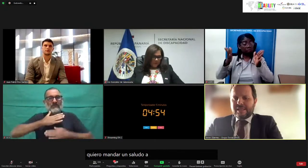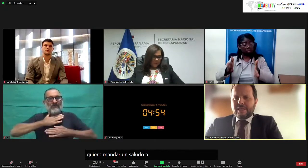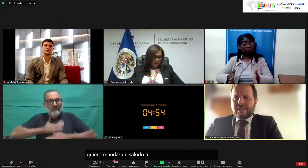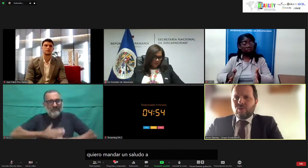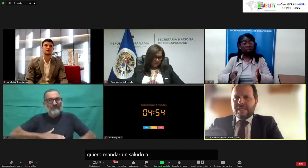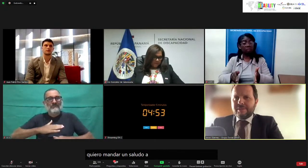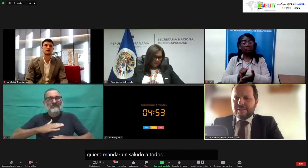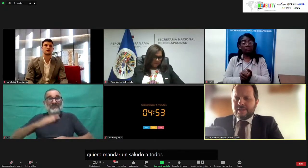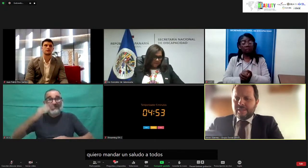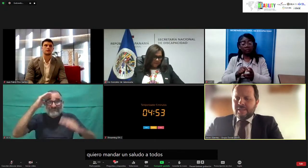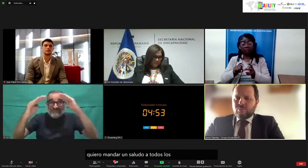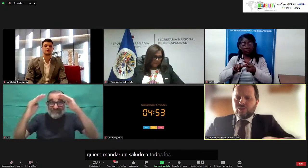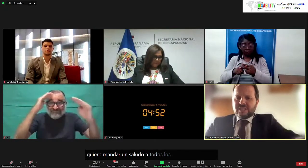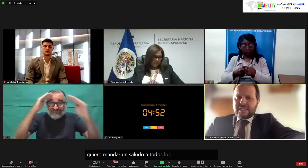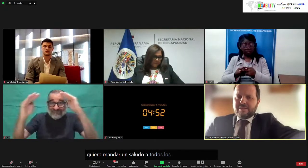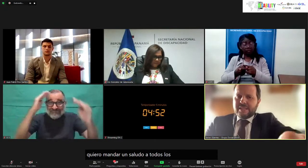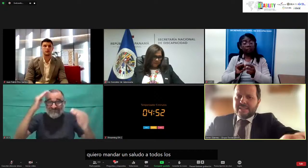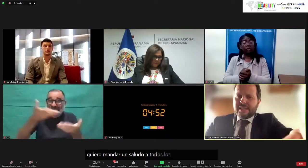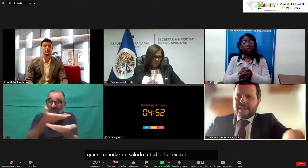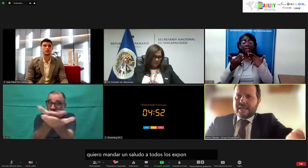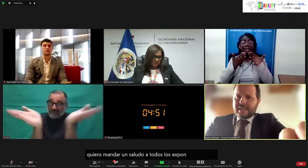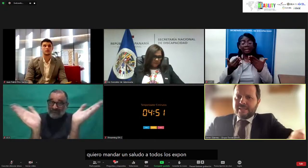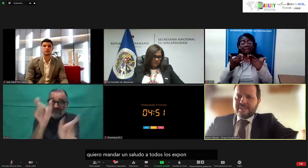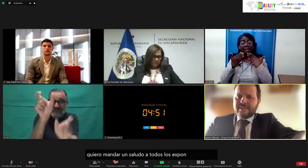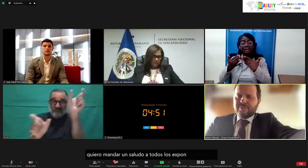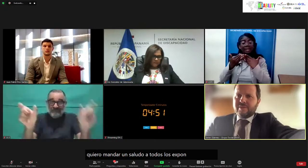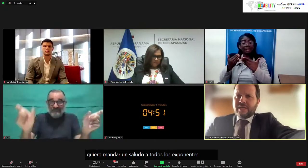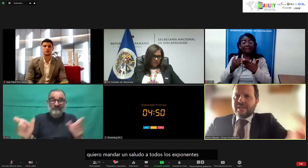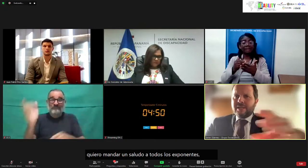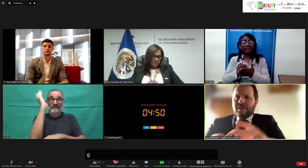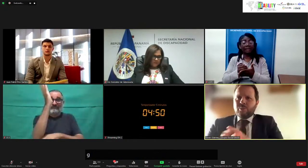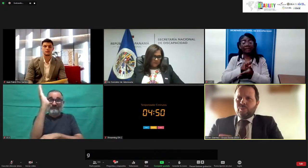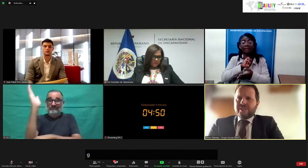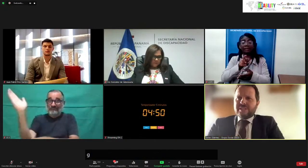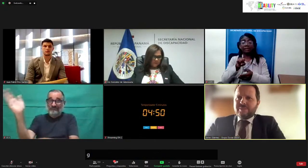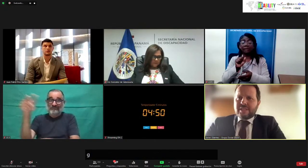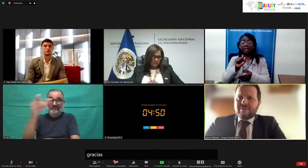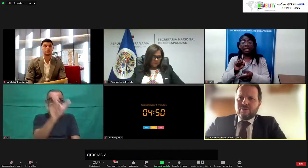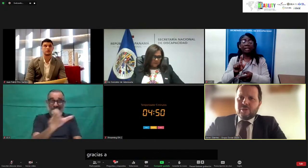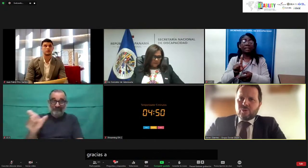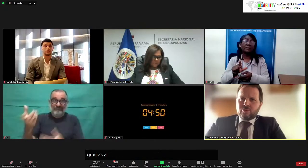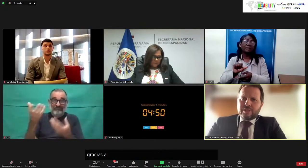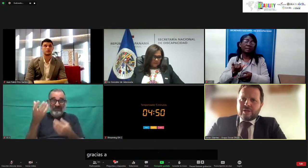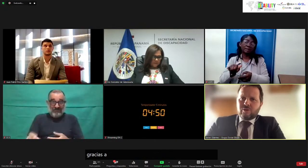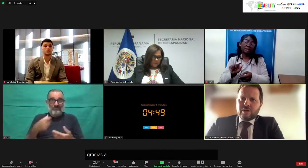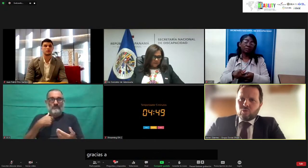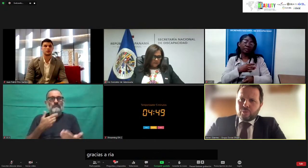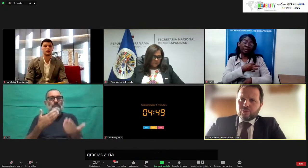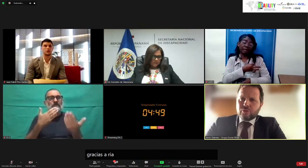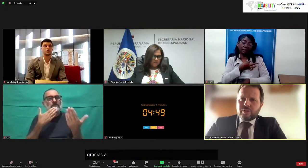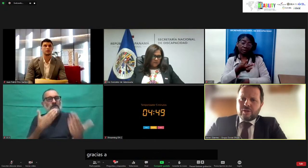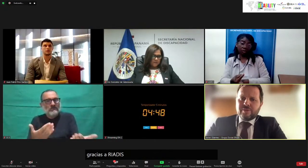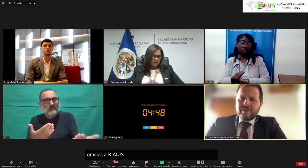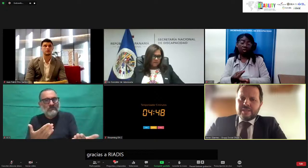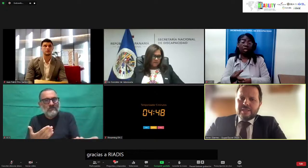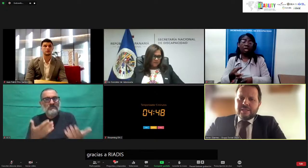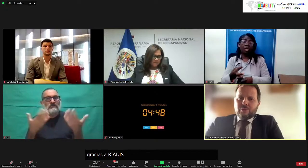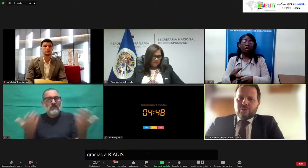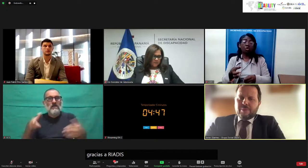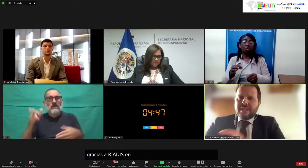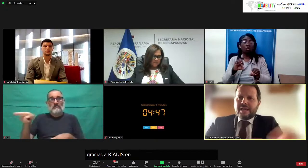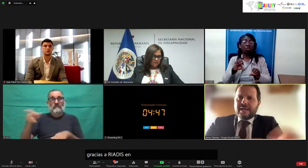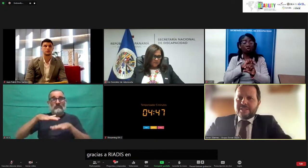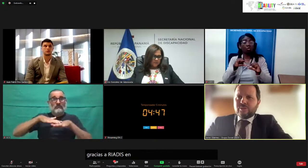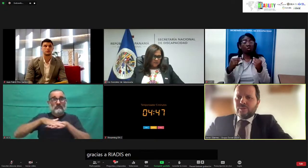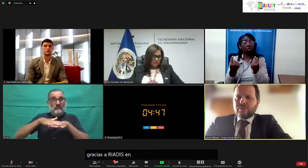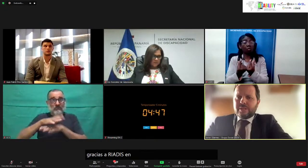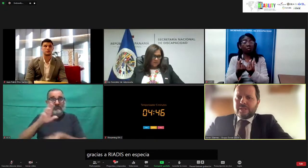speakers in this first opening table thanks to realis especially for this invitation and